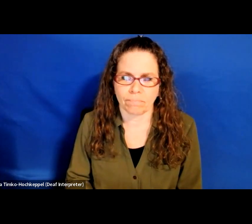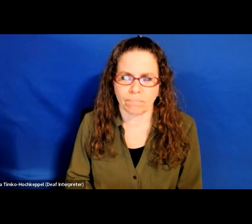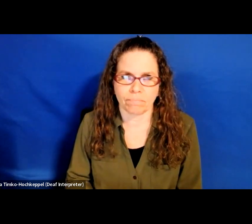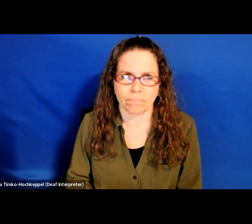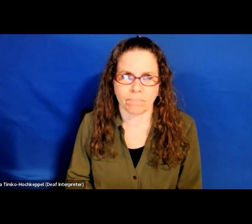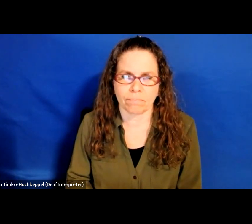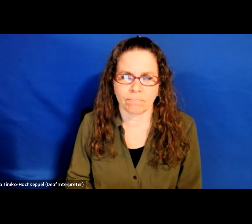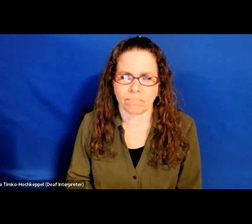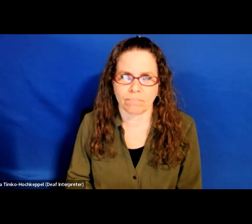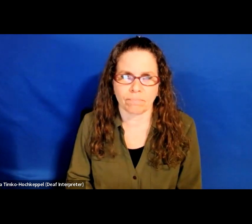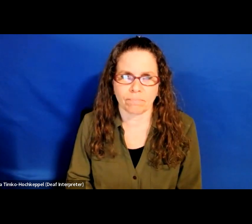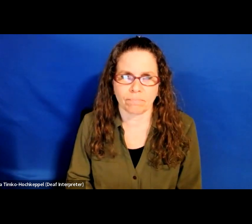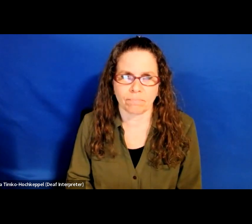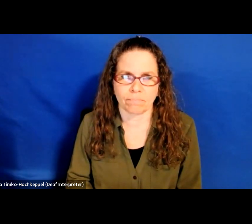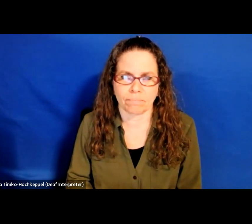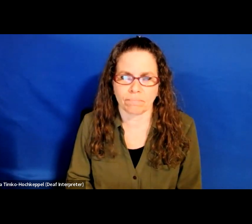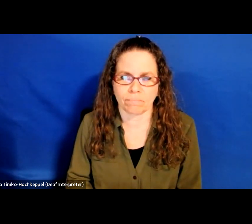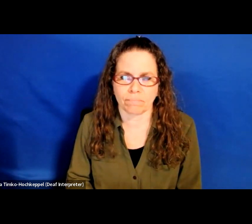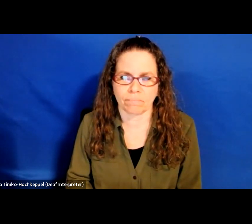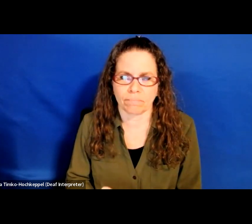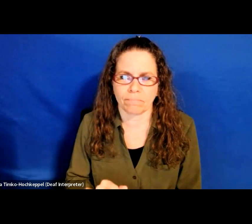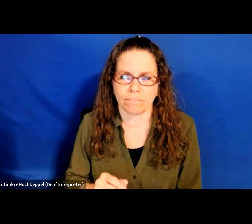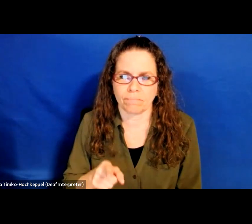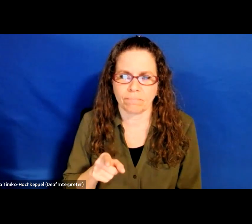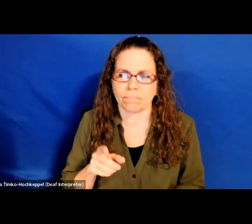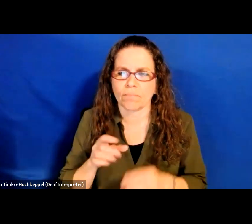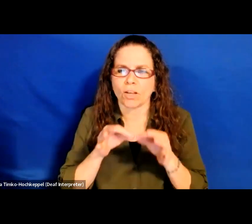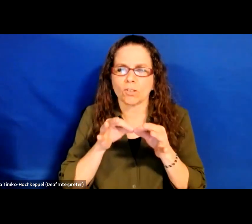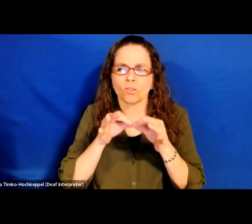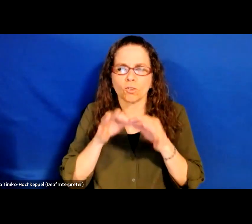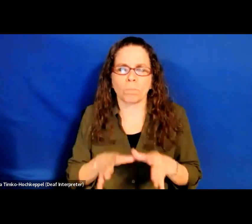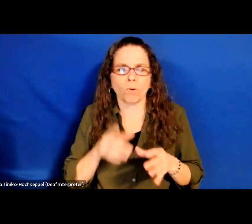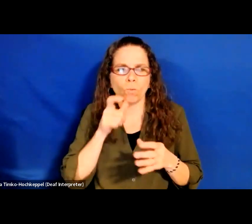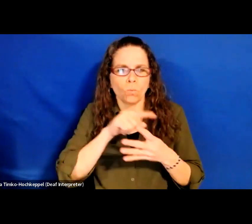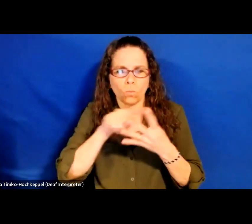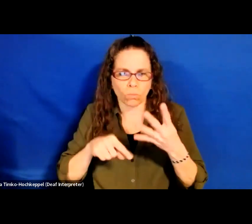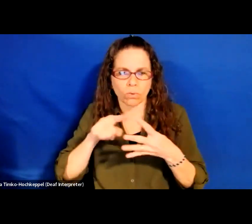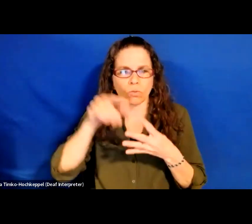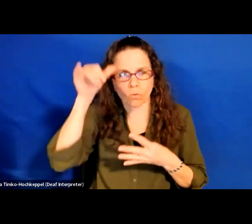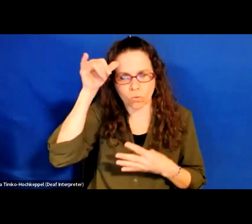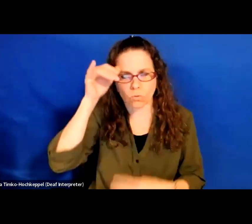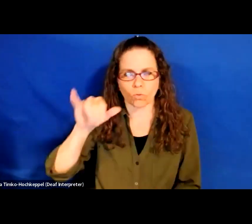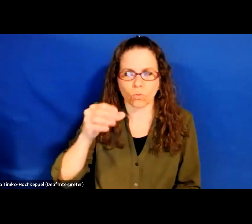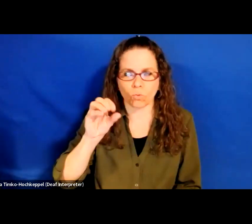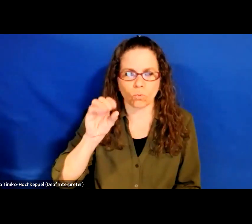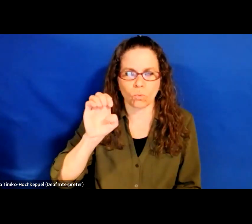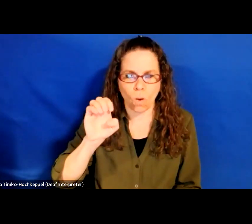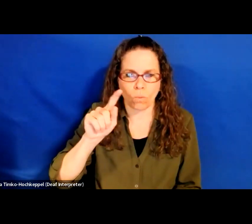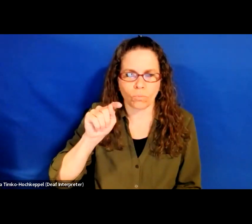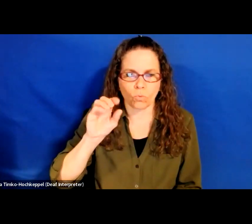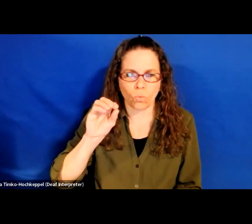4. Thank you very much. Are Joe and Rose CDIs